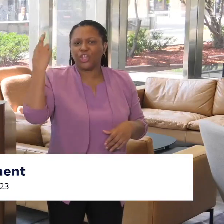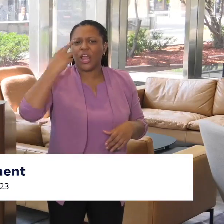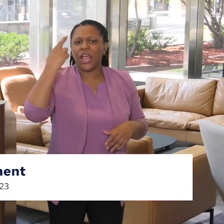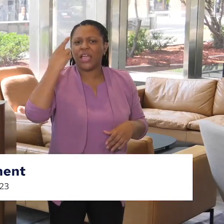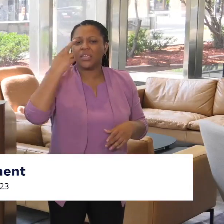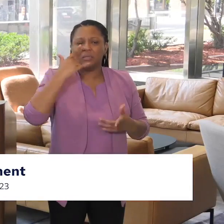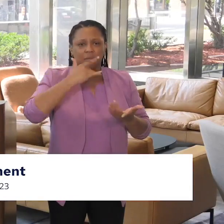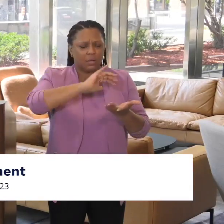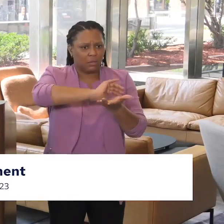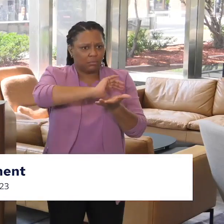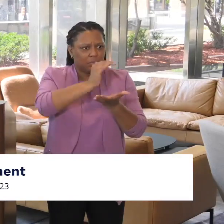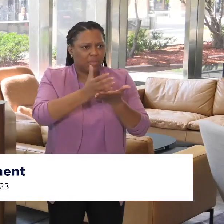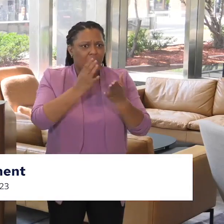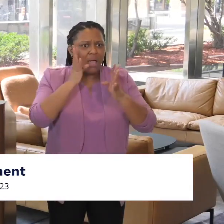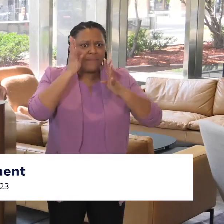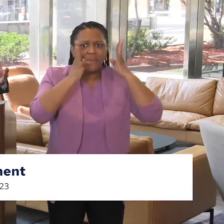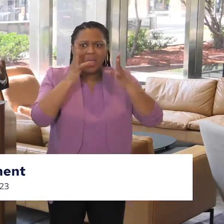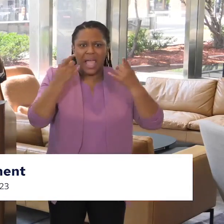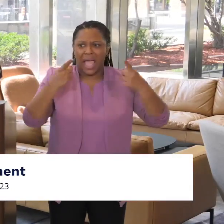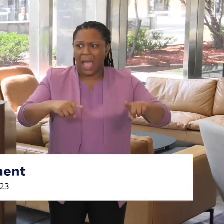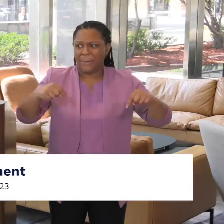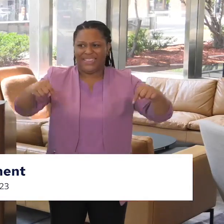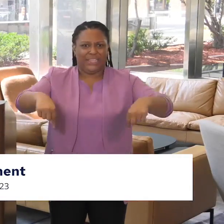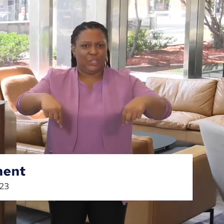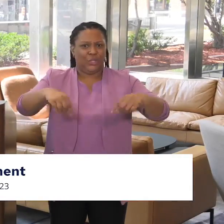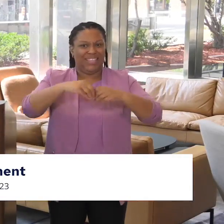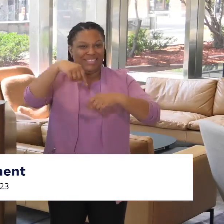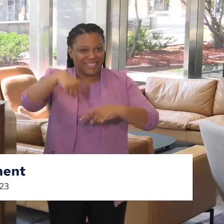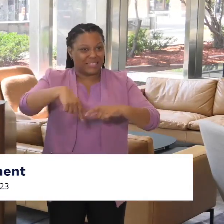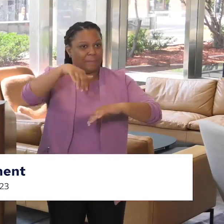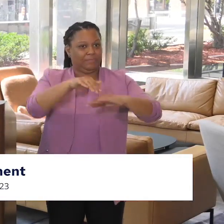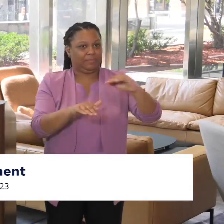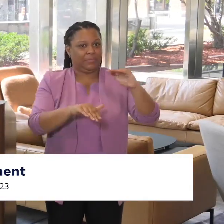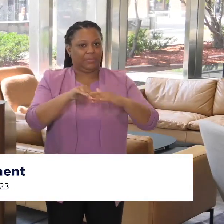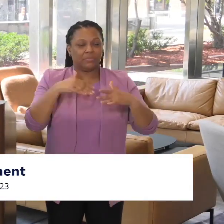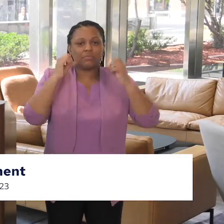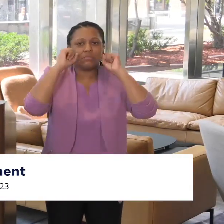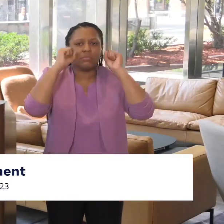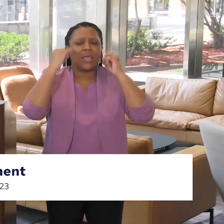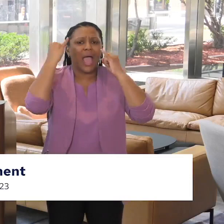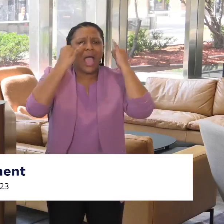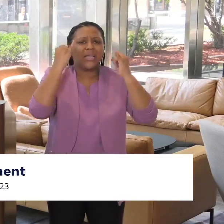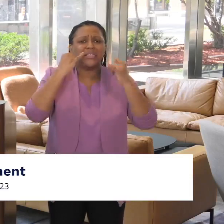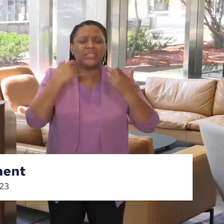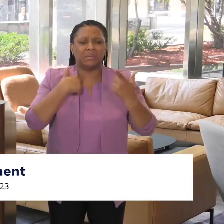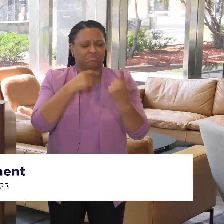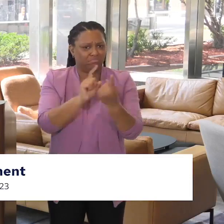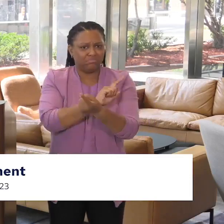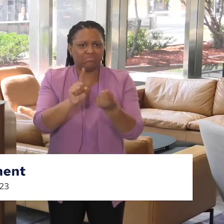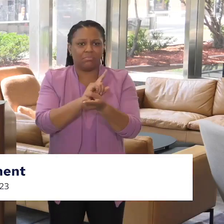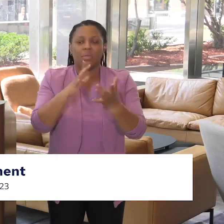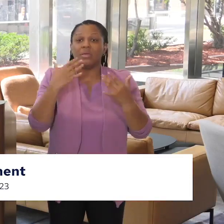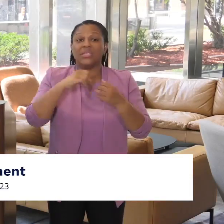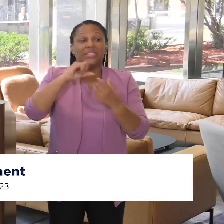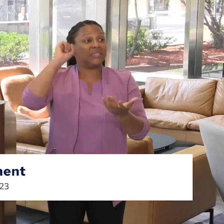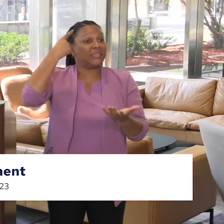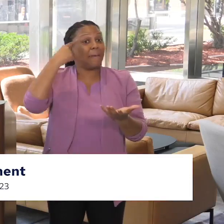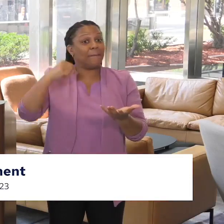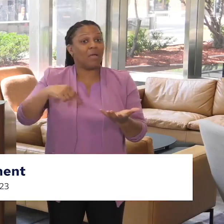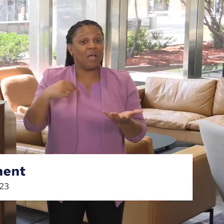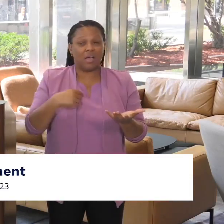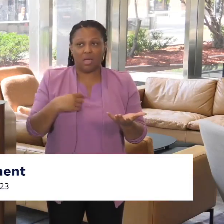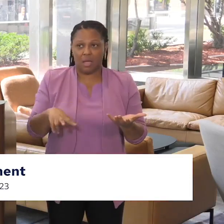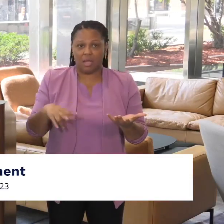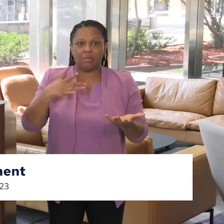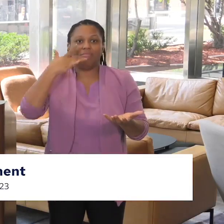entrepreneurship happens in this community, just how many amazing ideas are launched from St. Paul. So it's incredible for us to have a space like this that